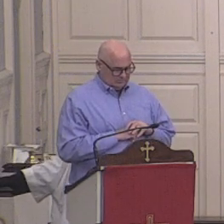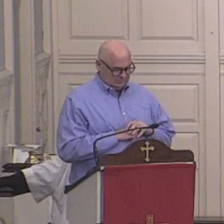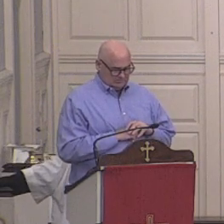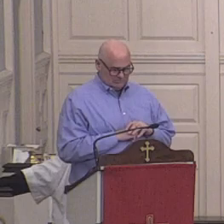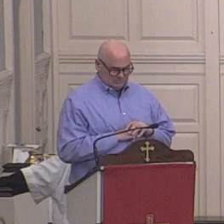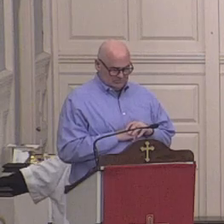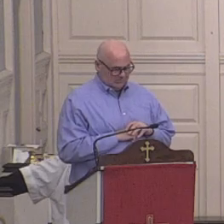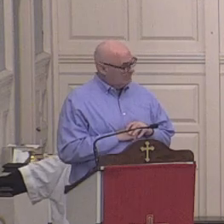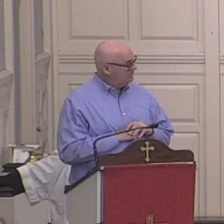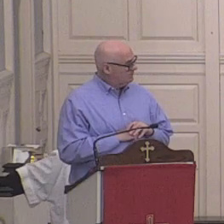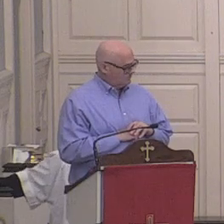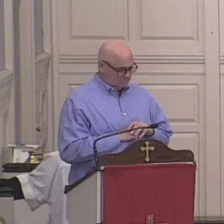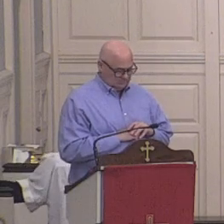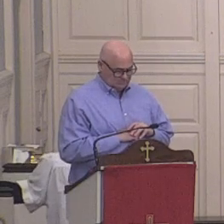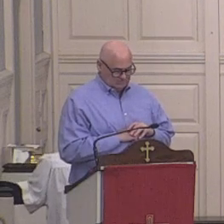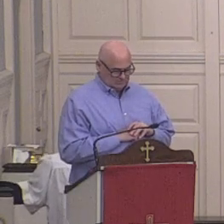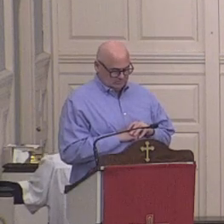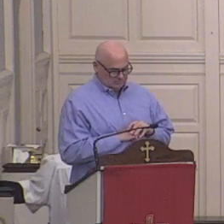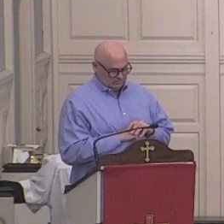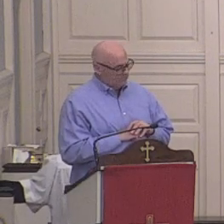men testifying against you?"